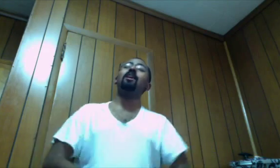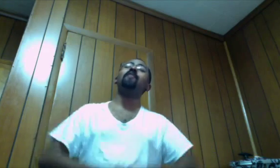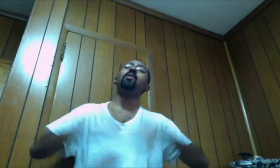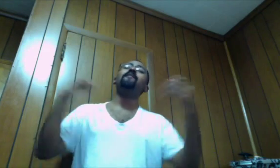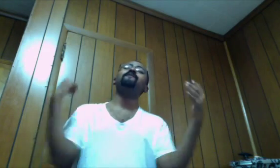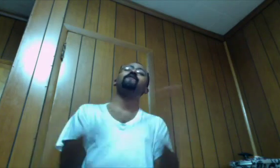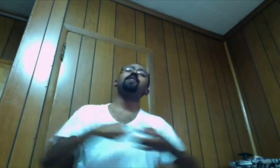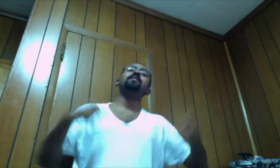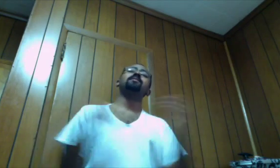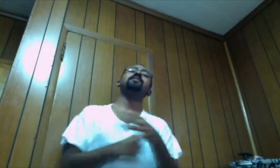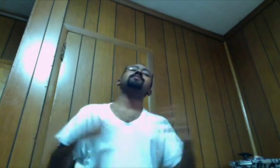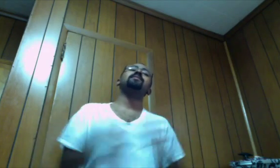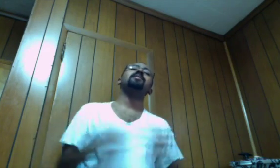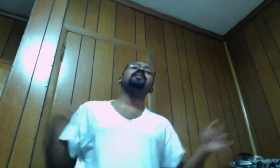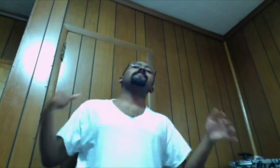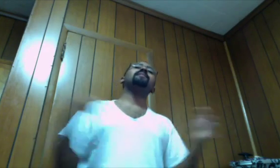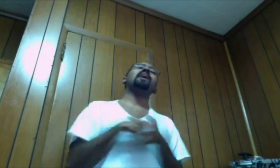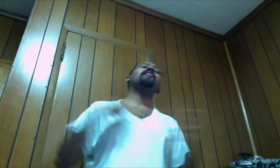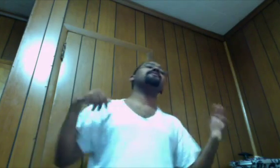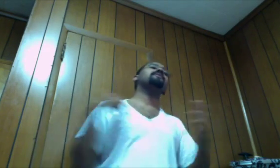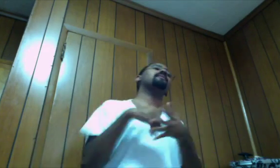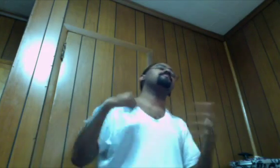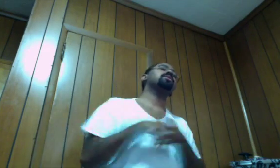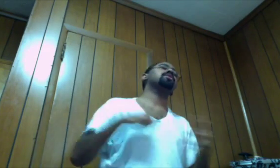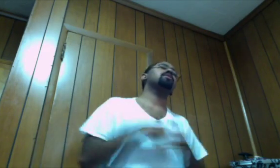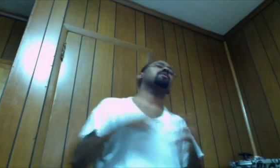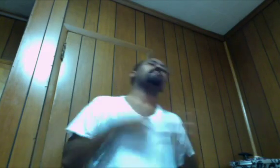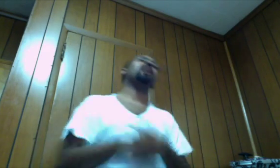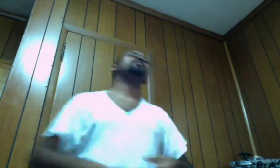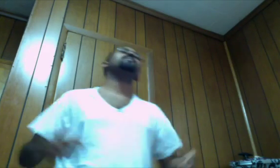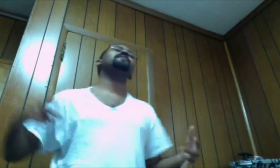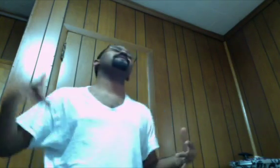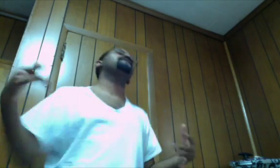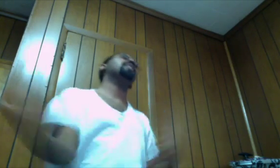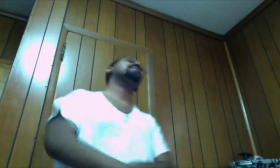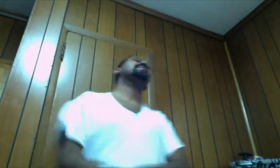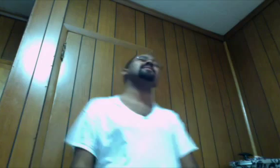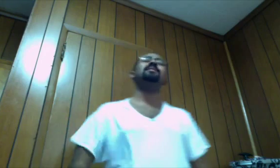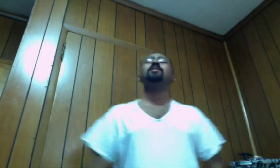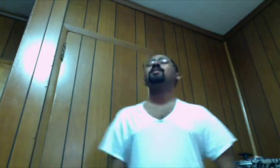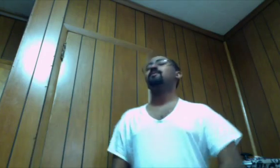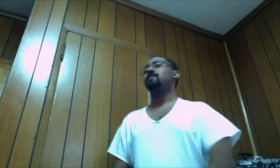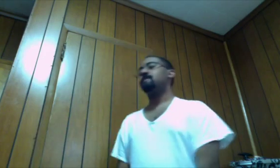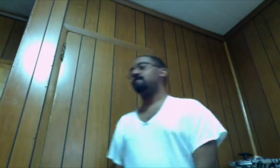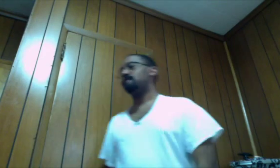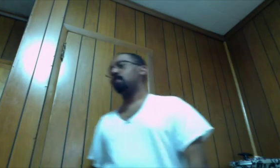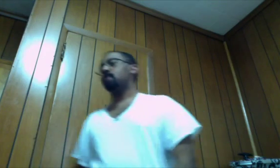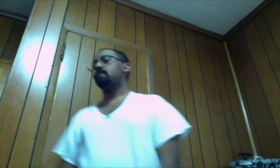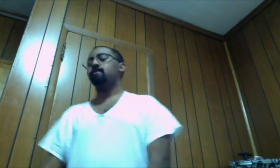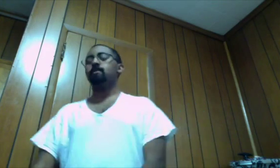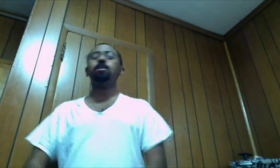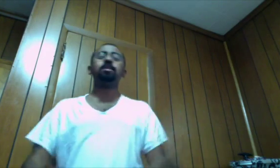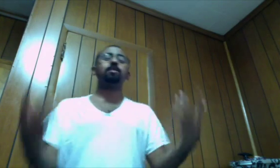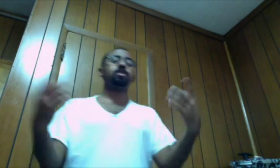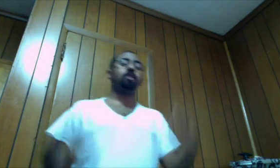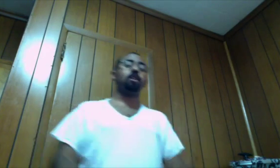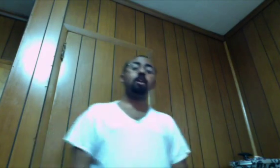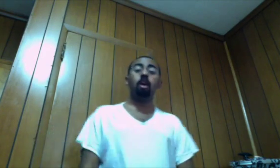I want to fucking see this nigga have Emotion Lord powers. What the fuck, son? Where's Tara Strong?